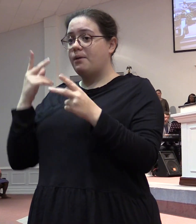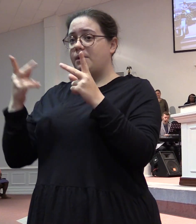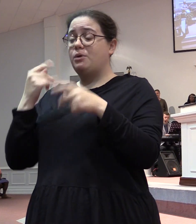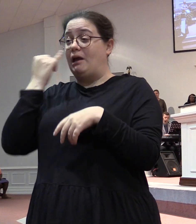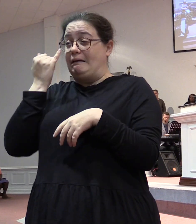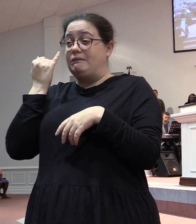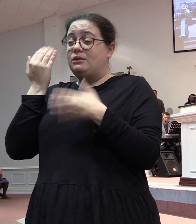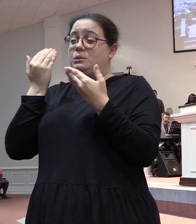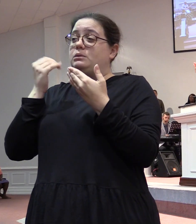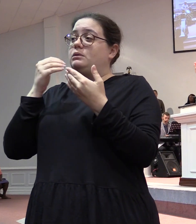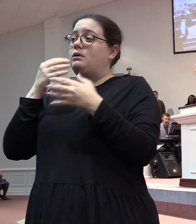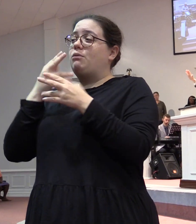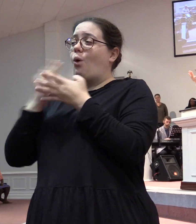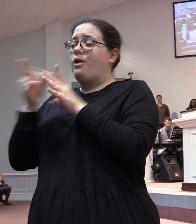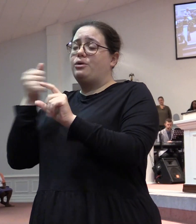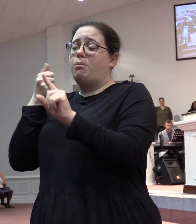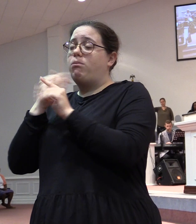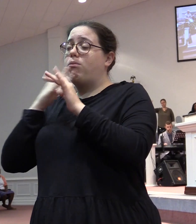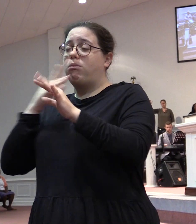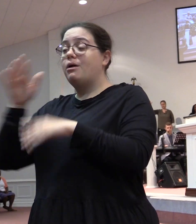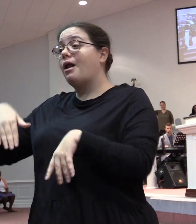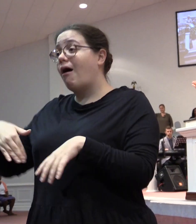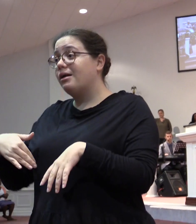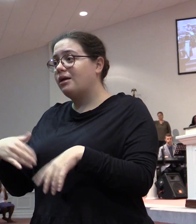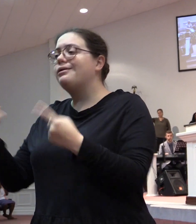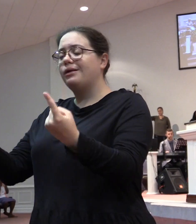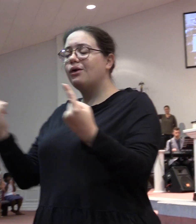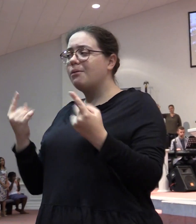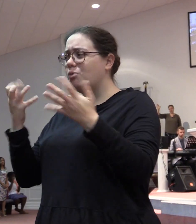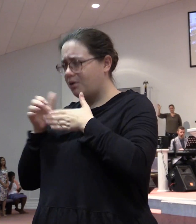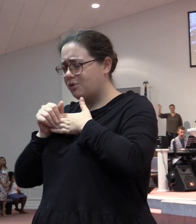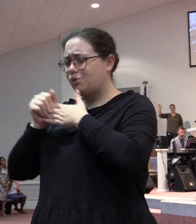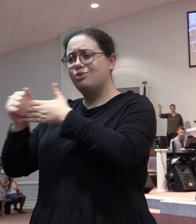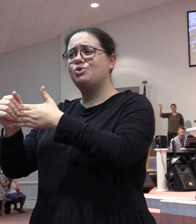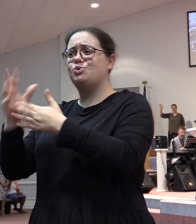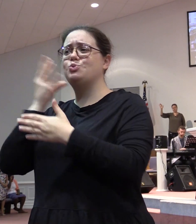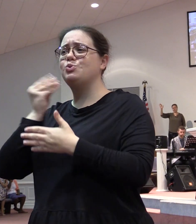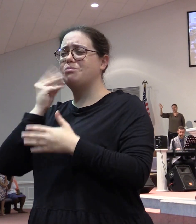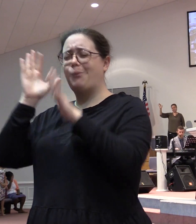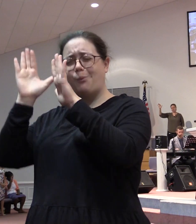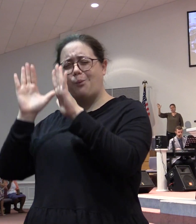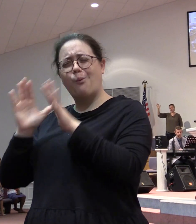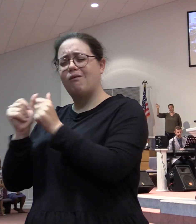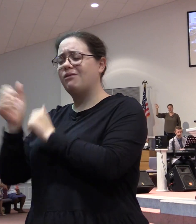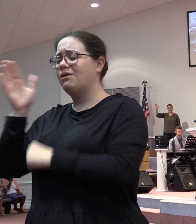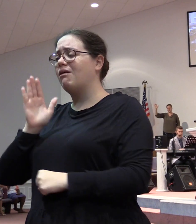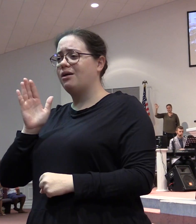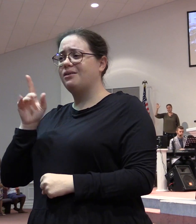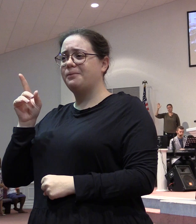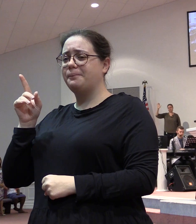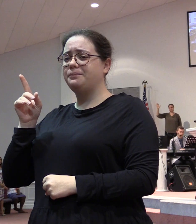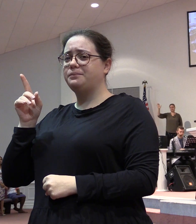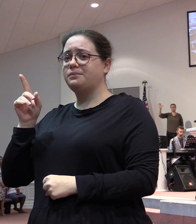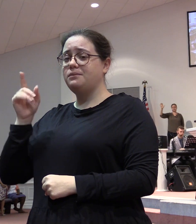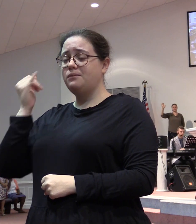you. And we want to help you. We want to lead you into this great experience that you have with God. But